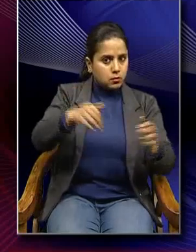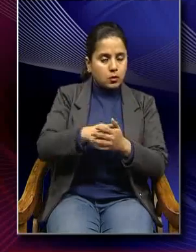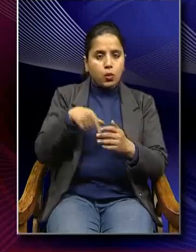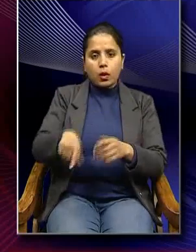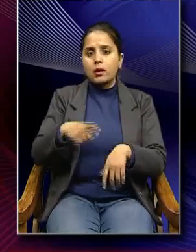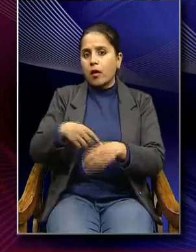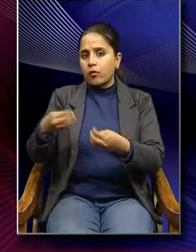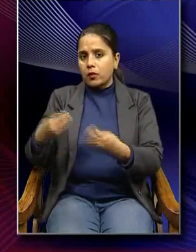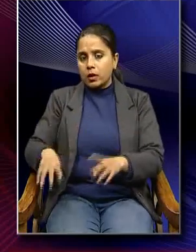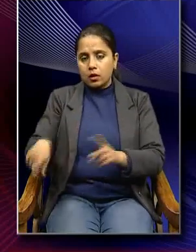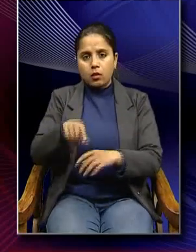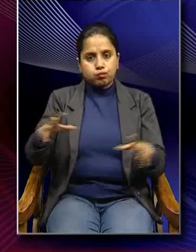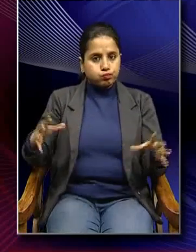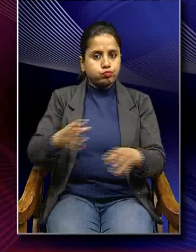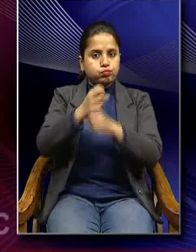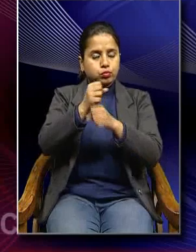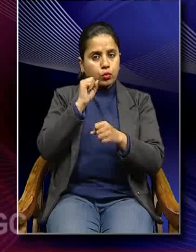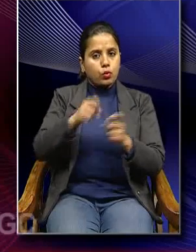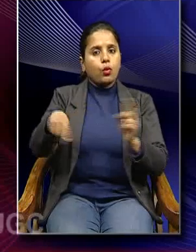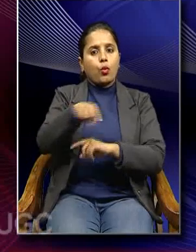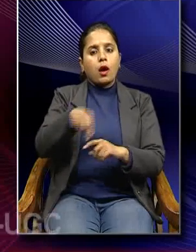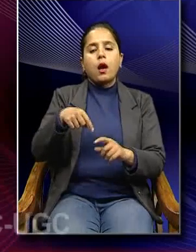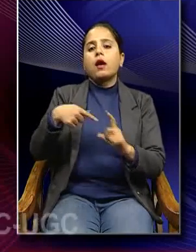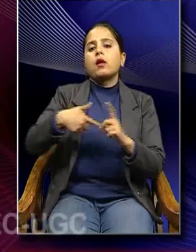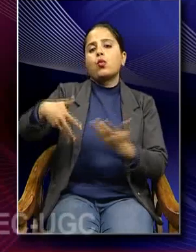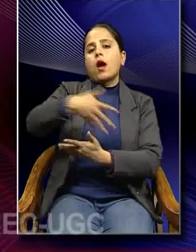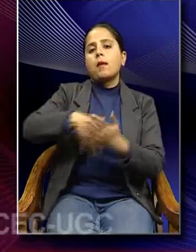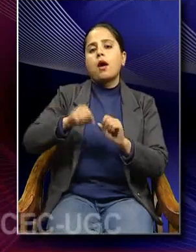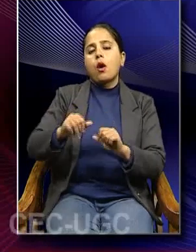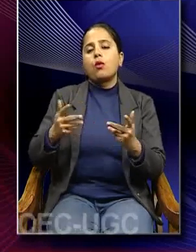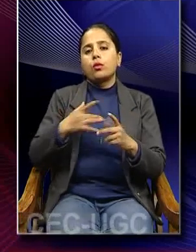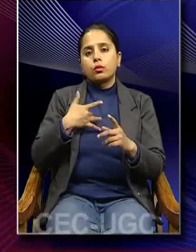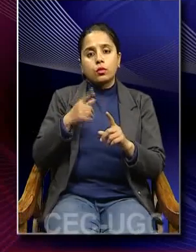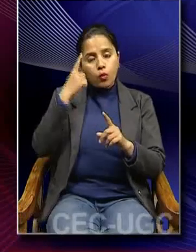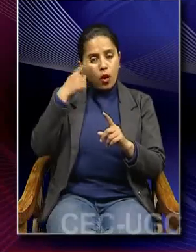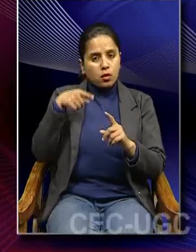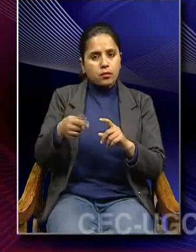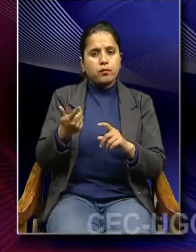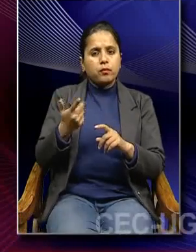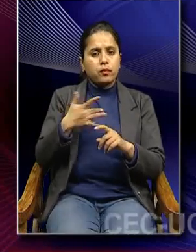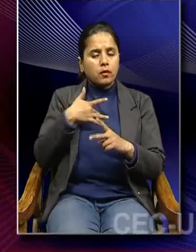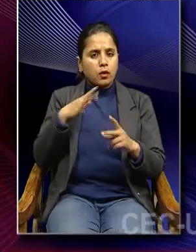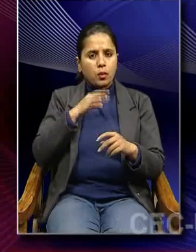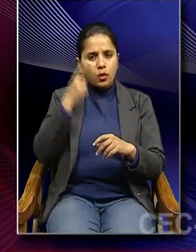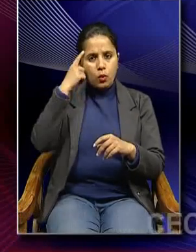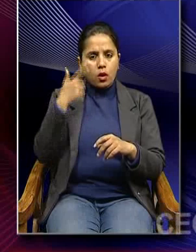waste assimilation capacity of the environment. For congestion, he